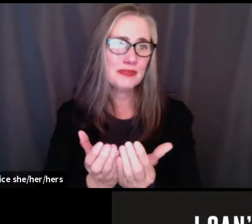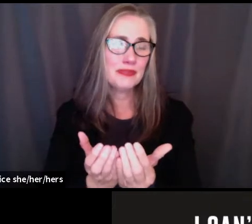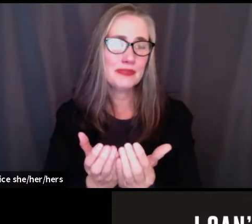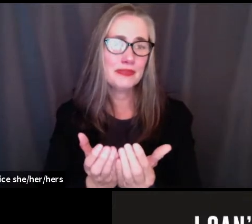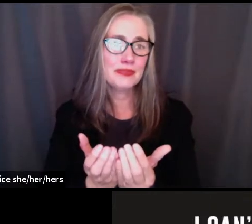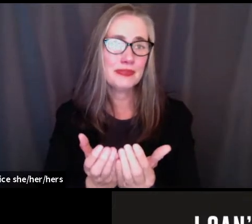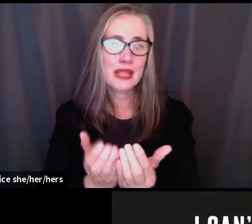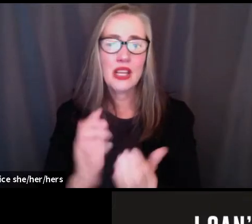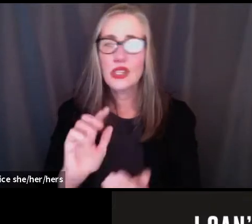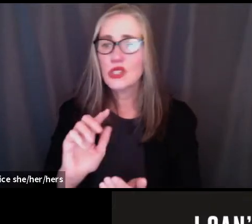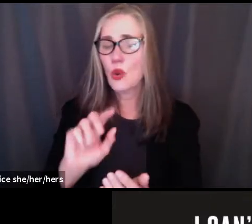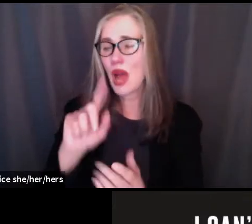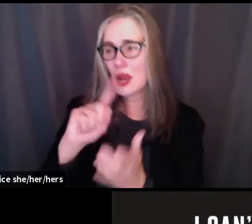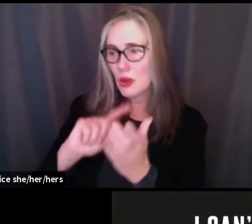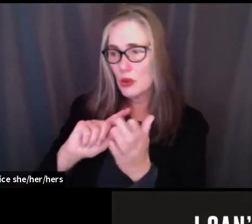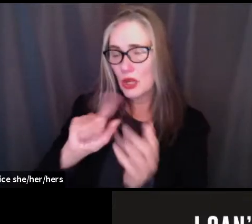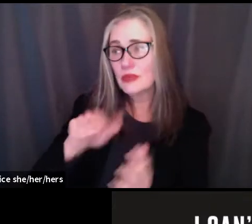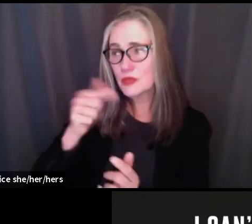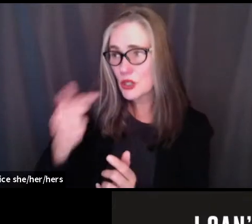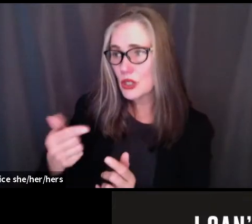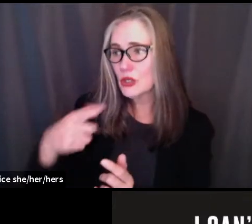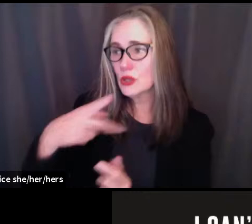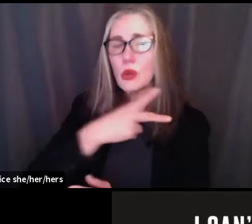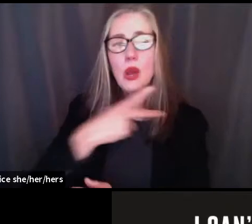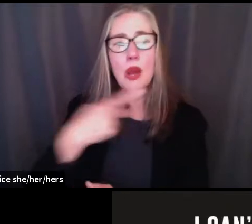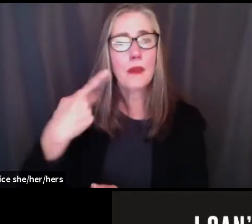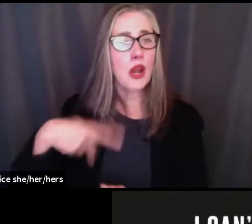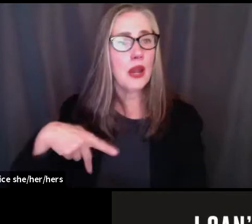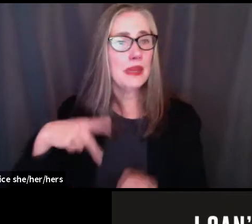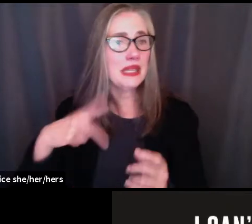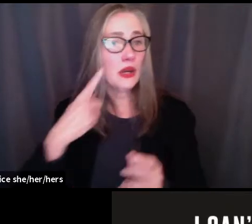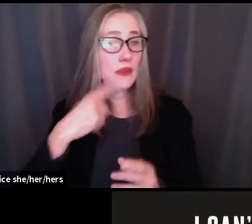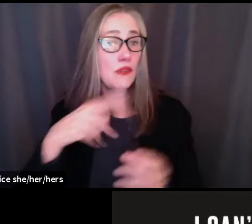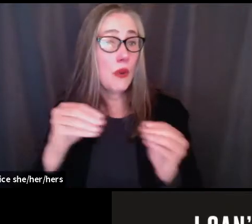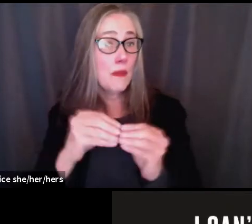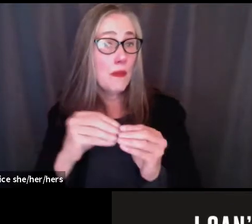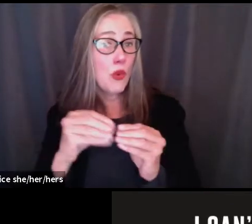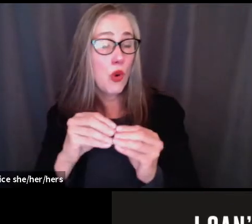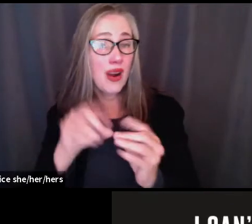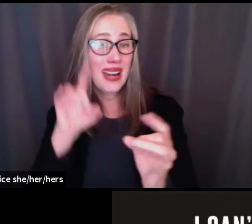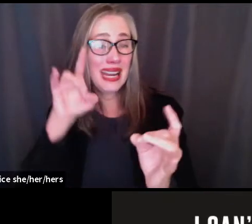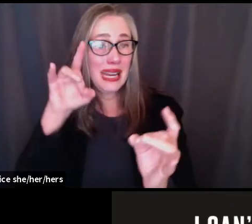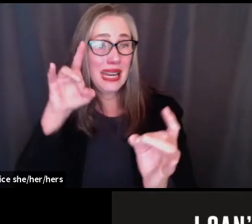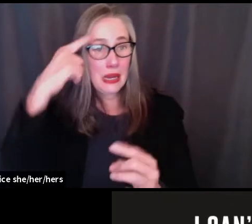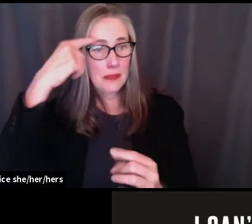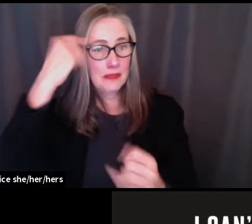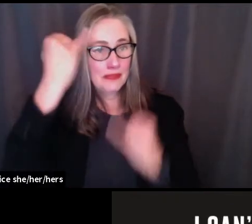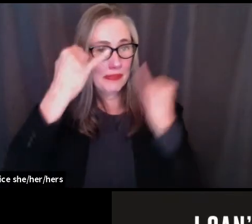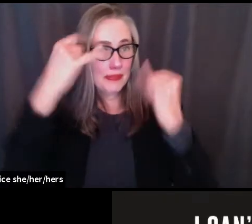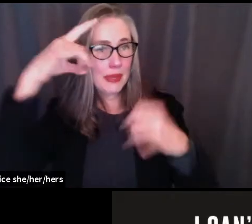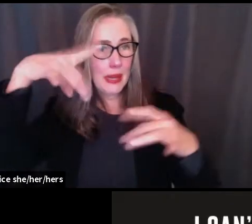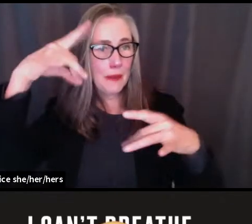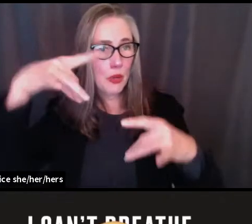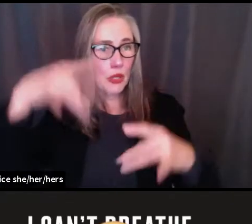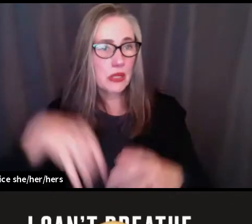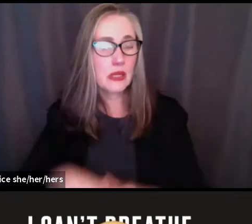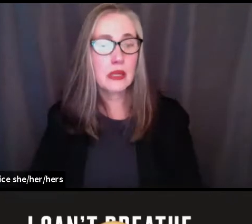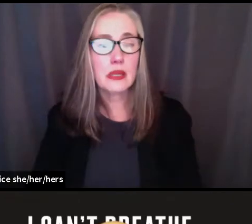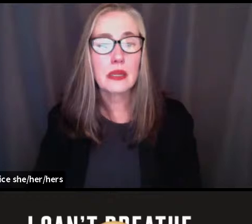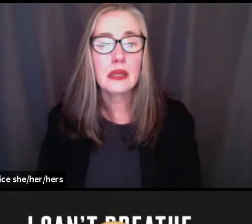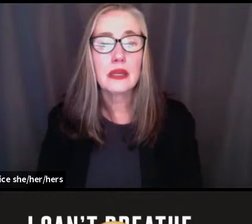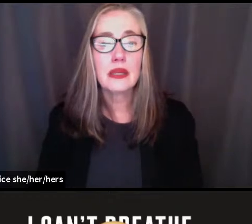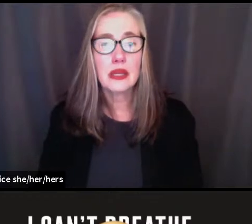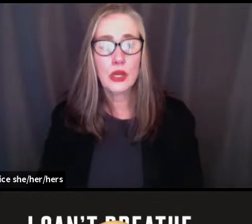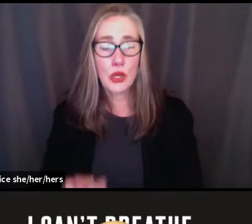our parliamentarian for any additional input. Thank you, Mr. Chair. Mr. Alfalqua, 2